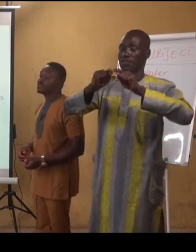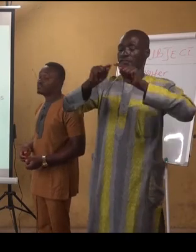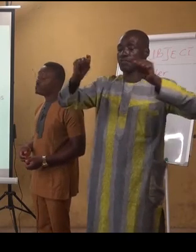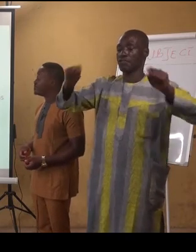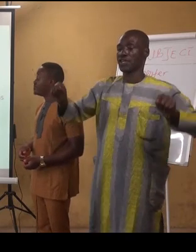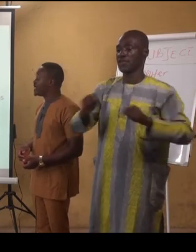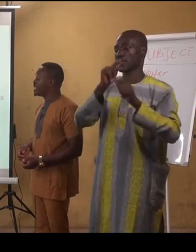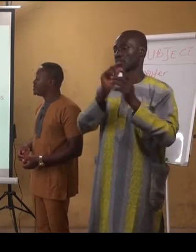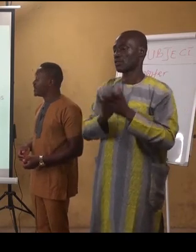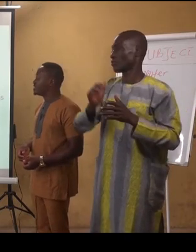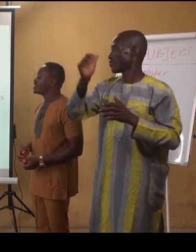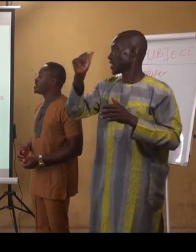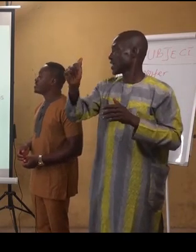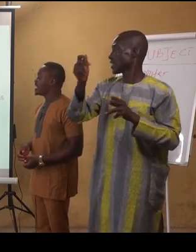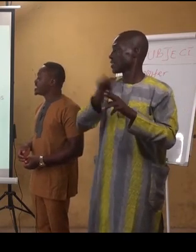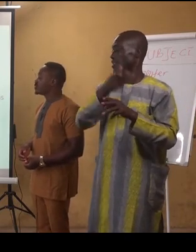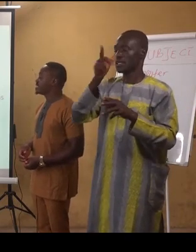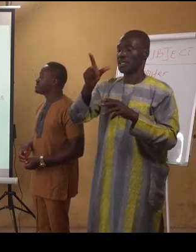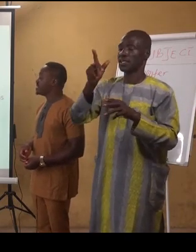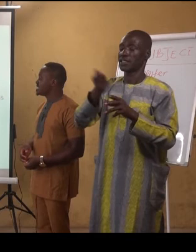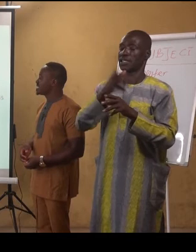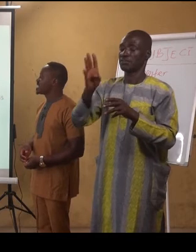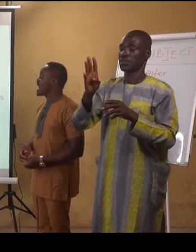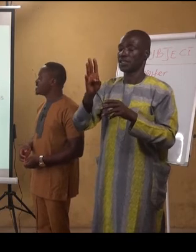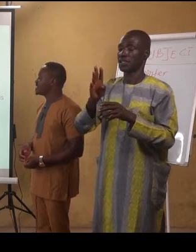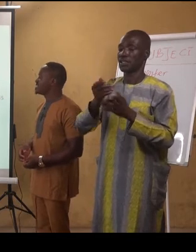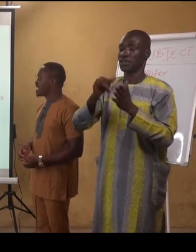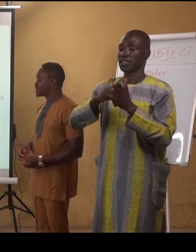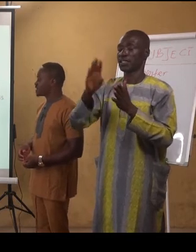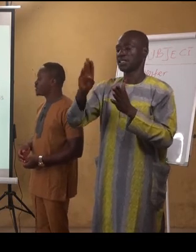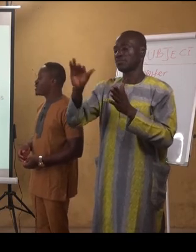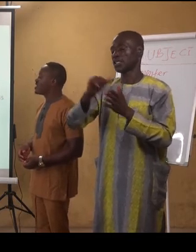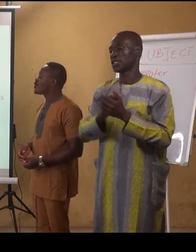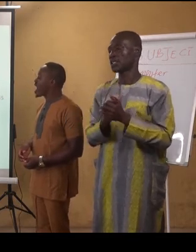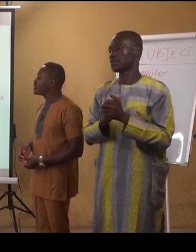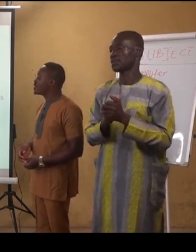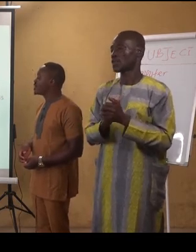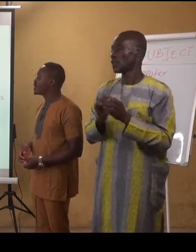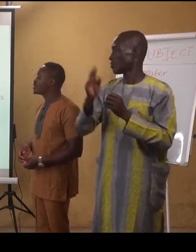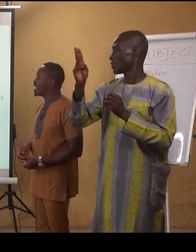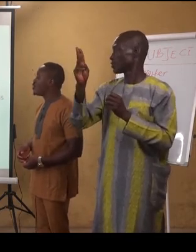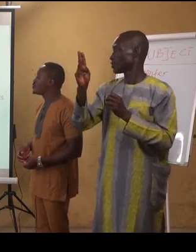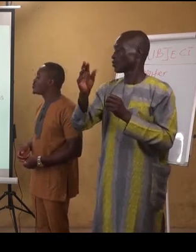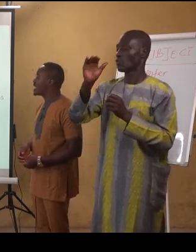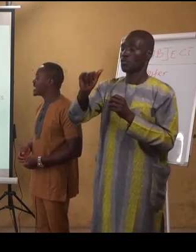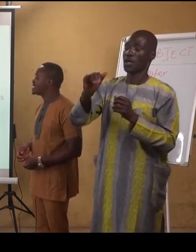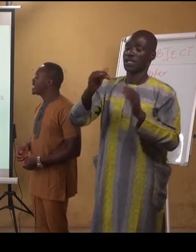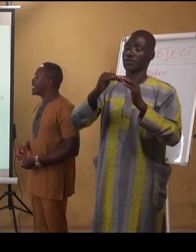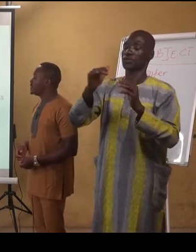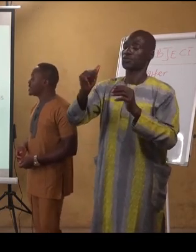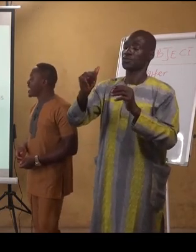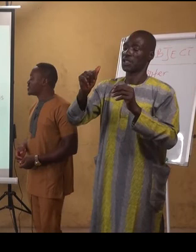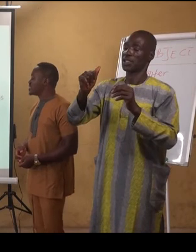times B. Write it what in basic arithmetic expression. We have y, which is equal to A open